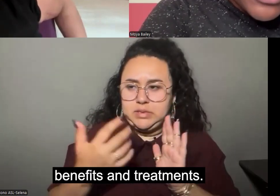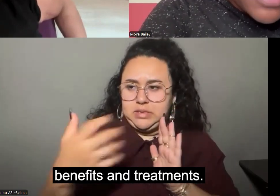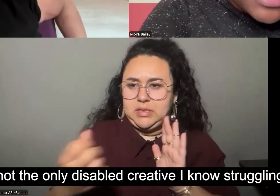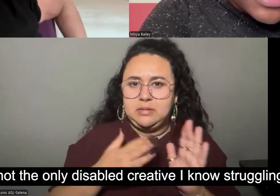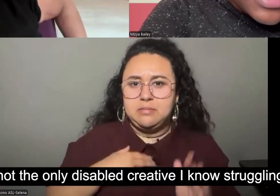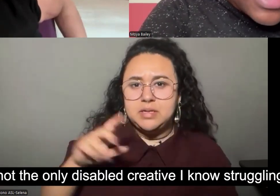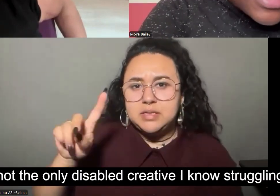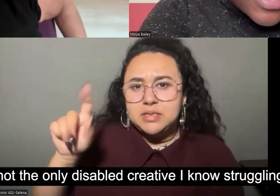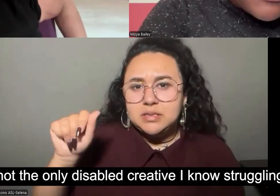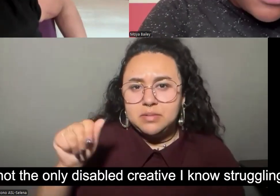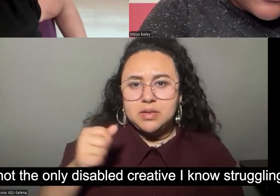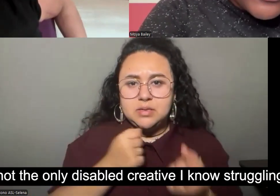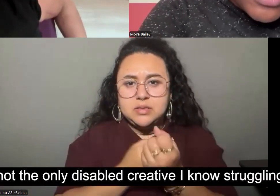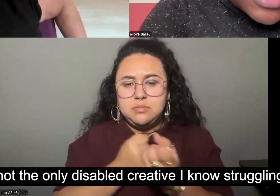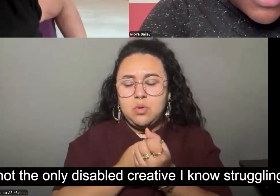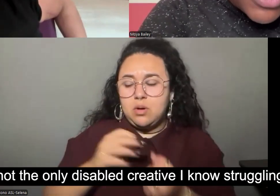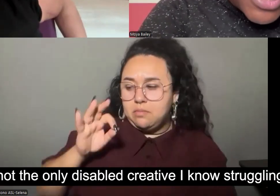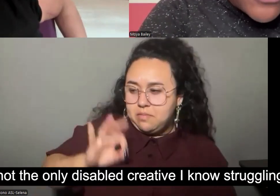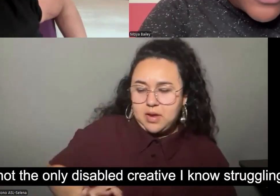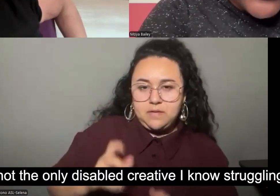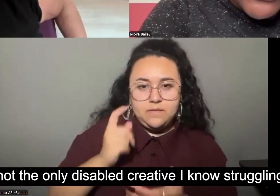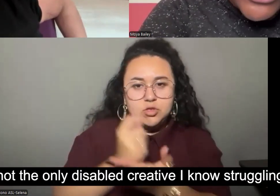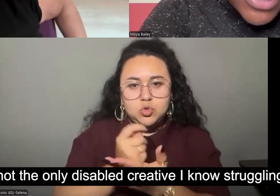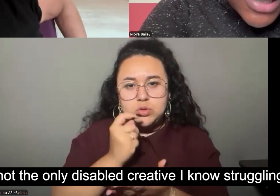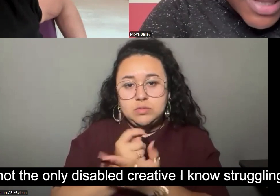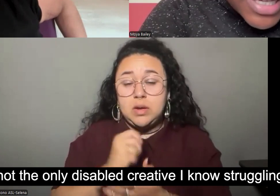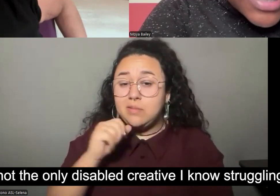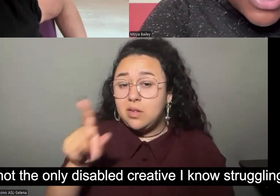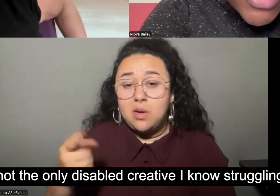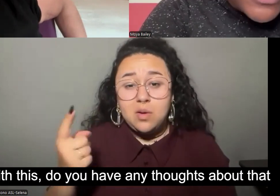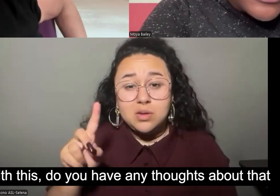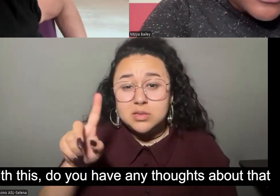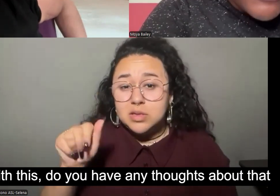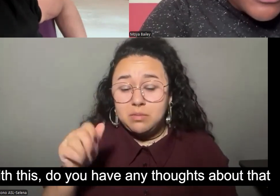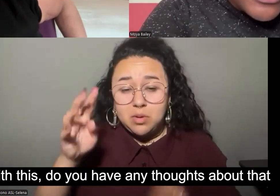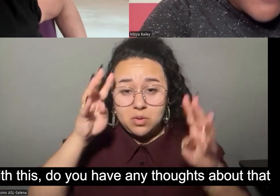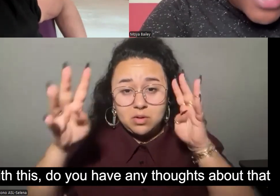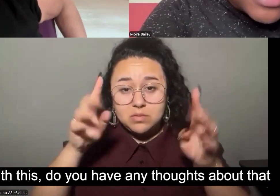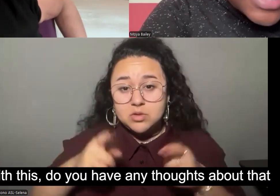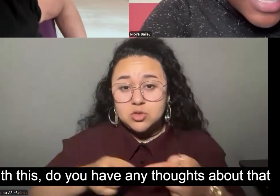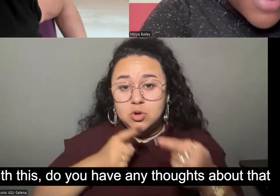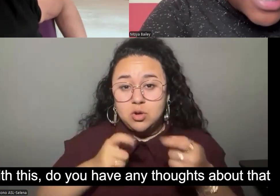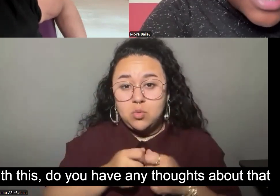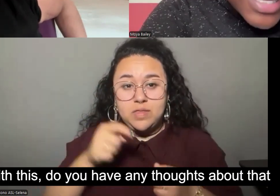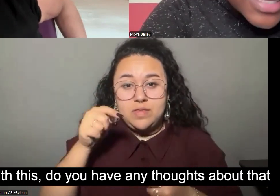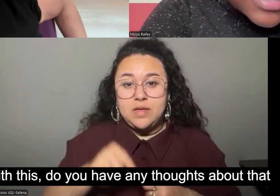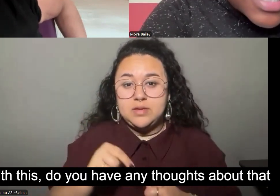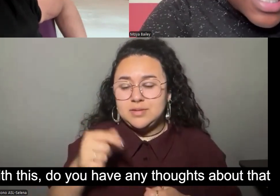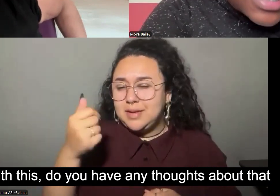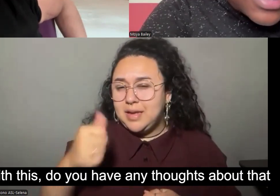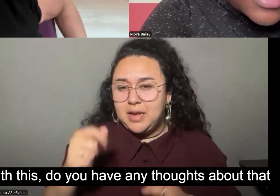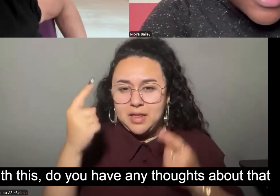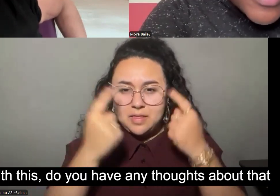benefits and treatments. I'm not the only disabled creative I know struggling with this. Do you have any thoughts about that balancing